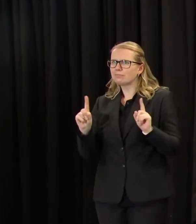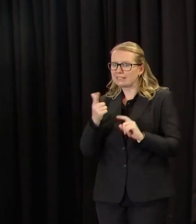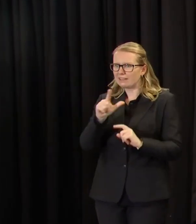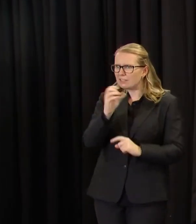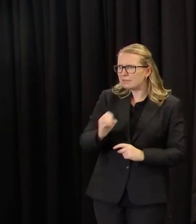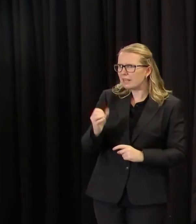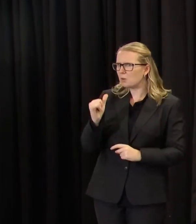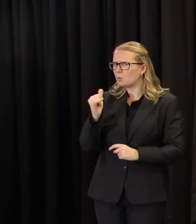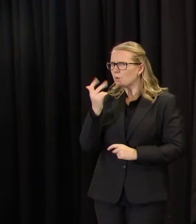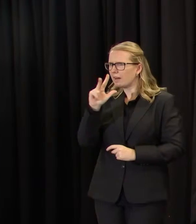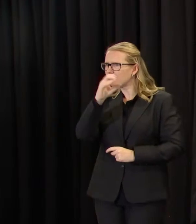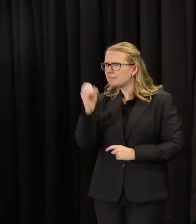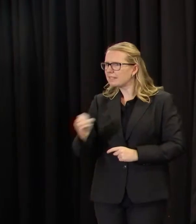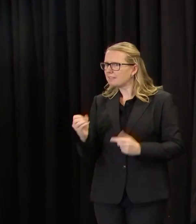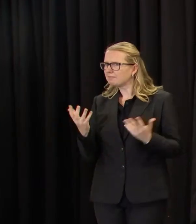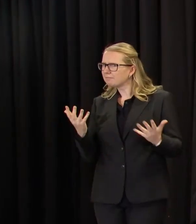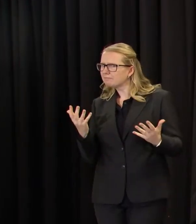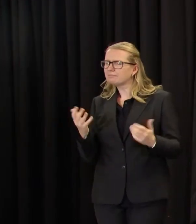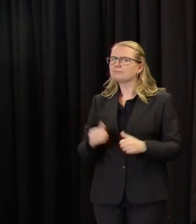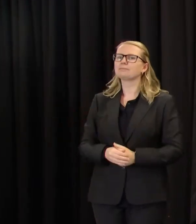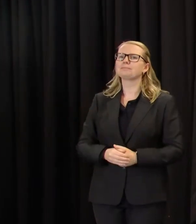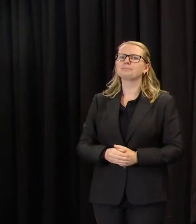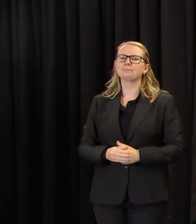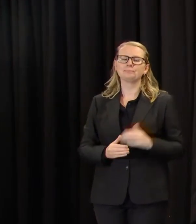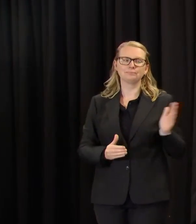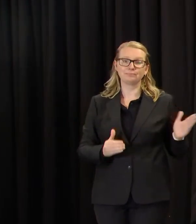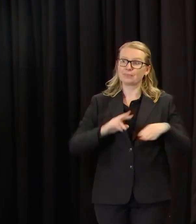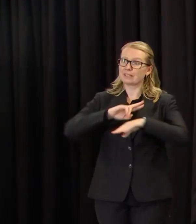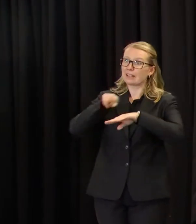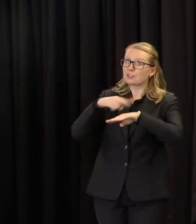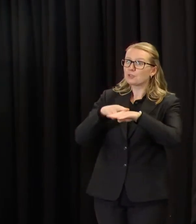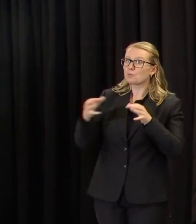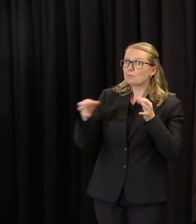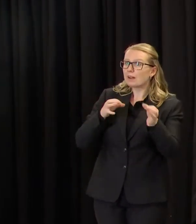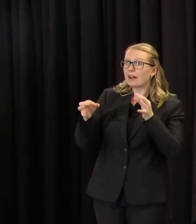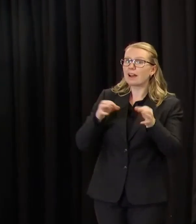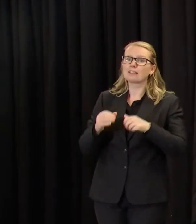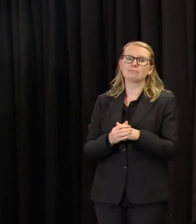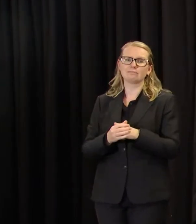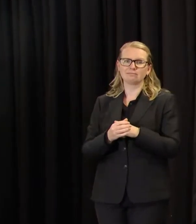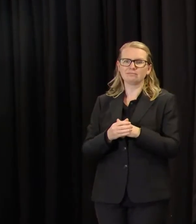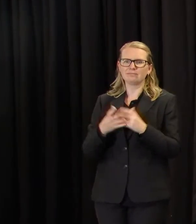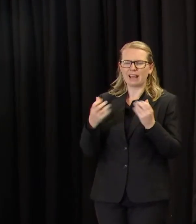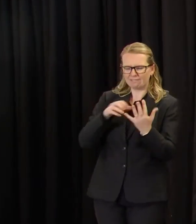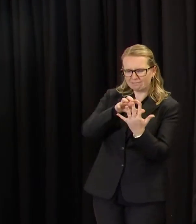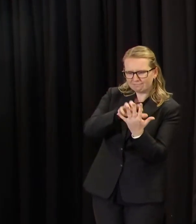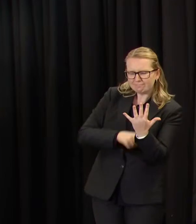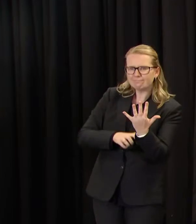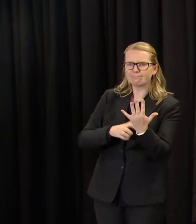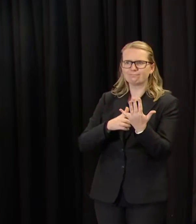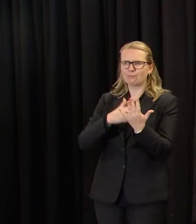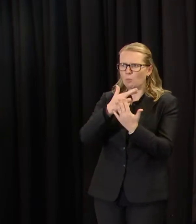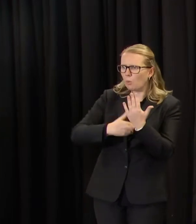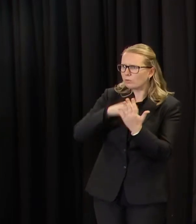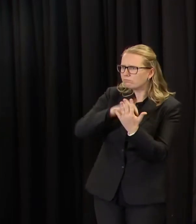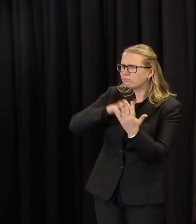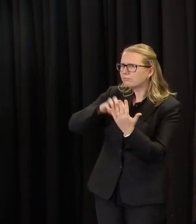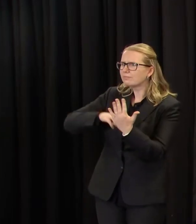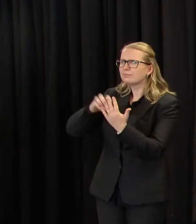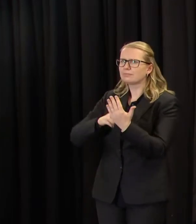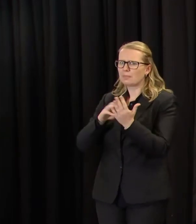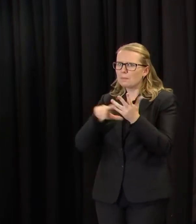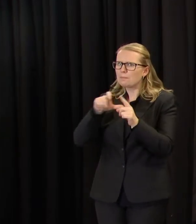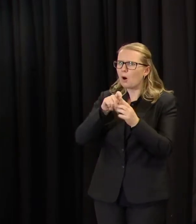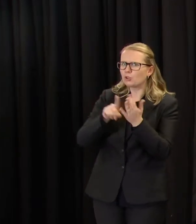this is the frustrating thing, right? You can have a national plan, it can be backed up by modelling, it can be, a tome of a thing, right? But it will depend on